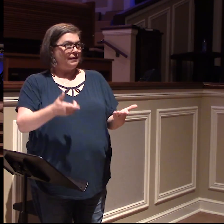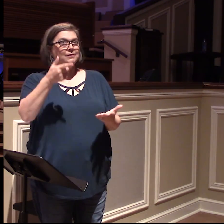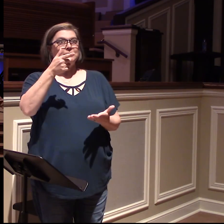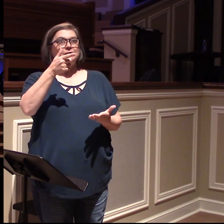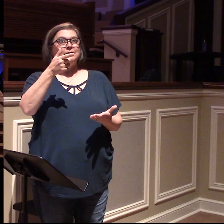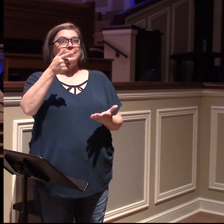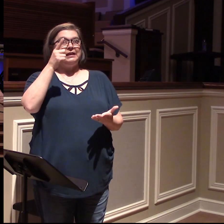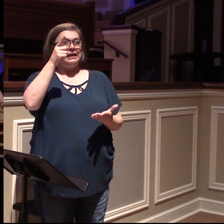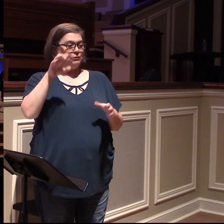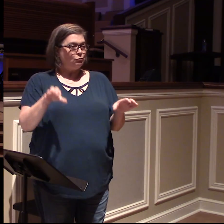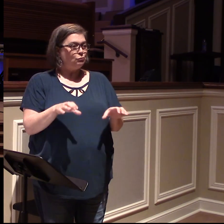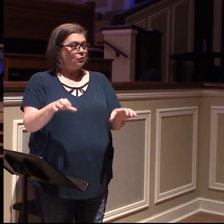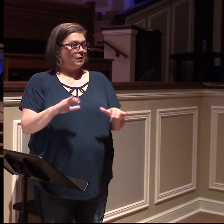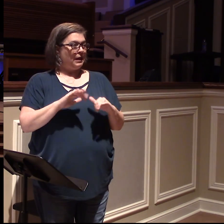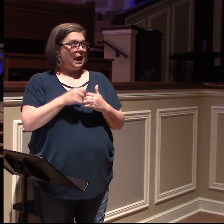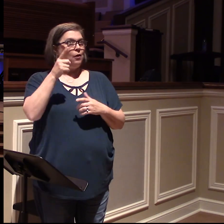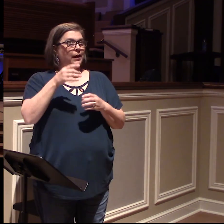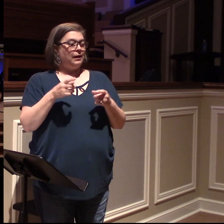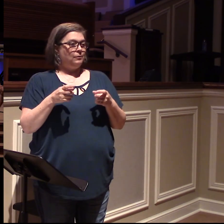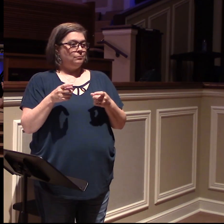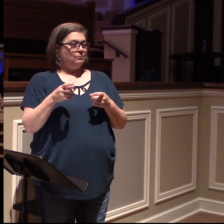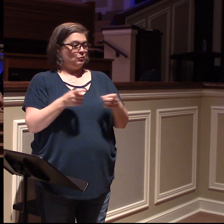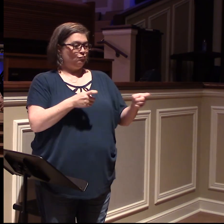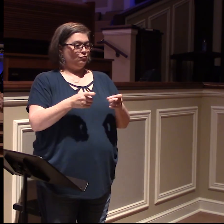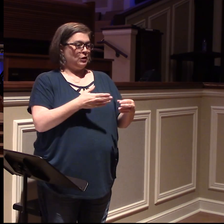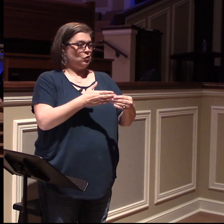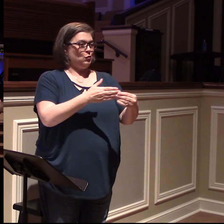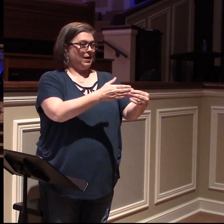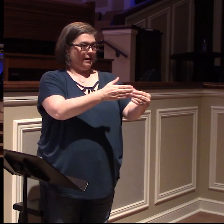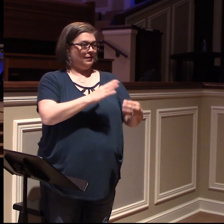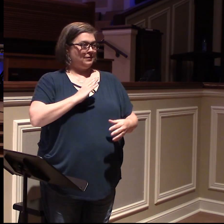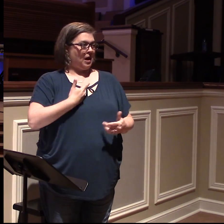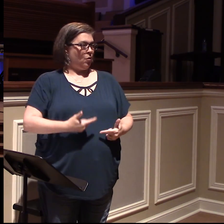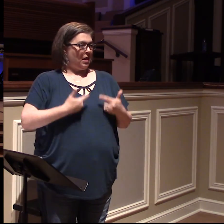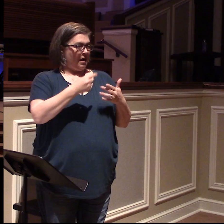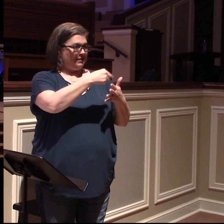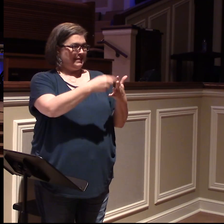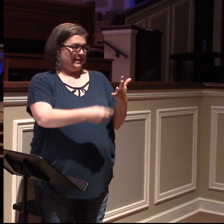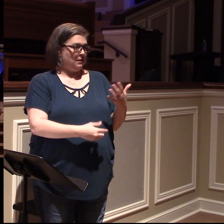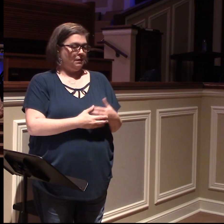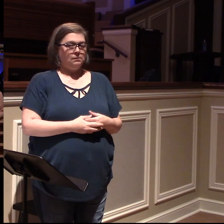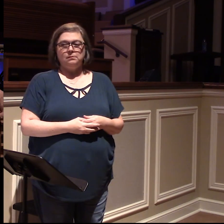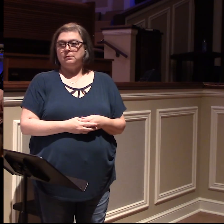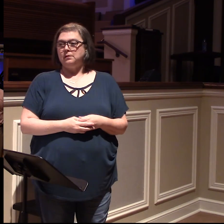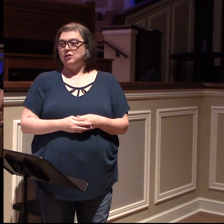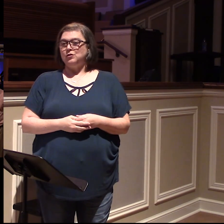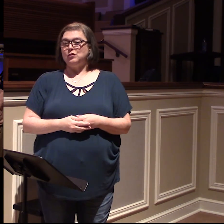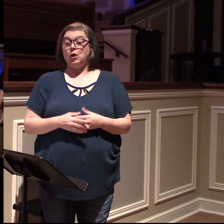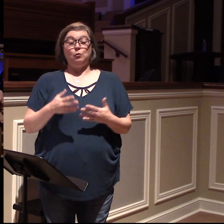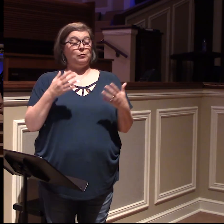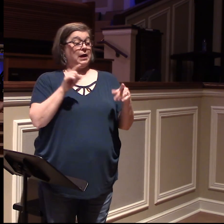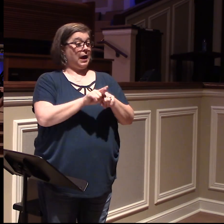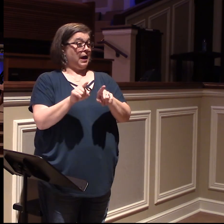and how he administrates the details of our lives. And so the Spirit has brought them to this point of decision today. And so